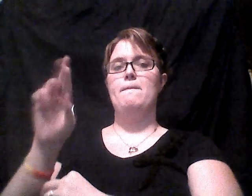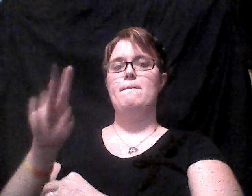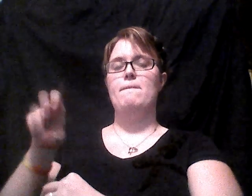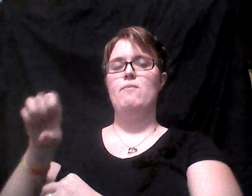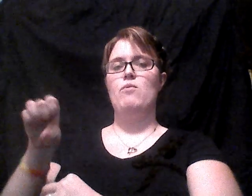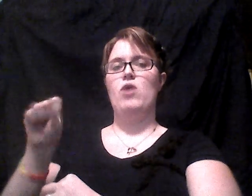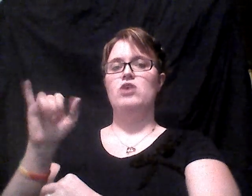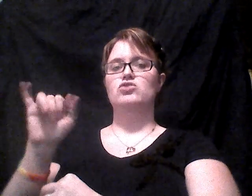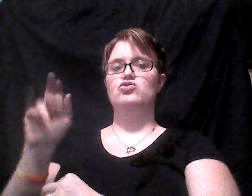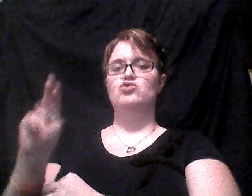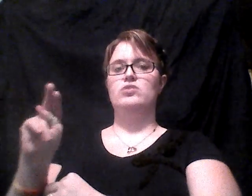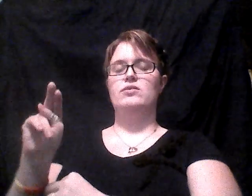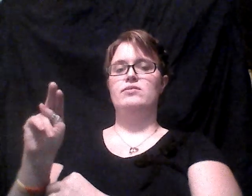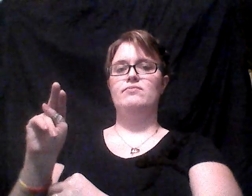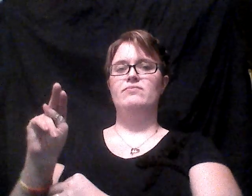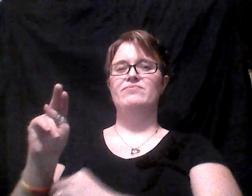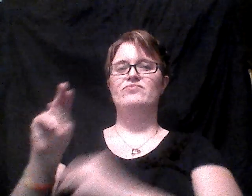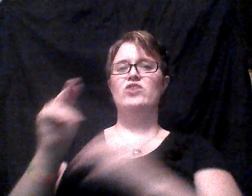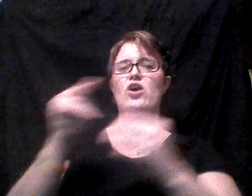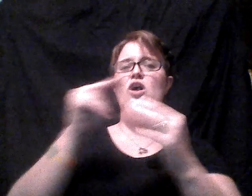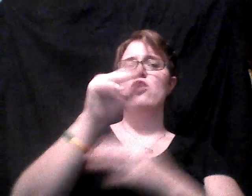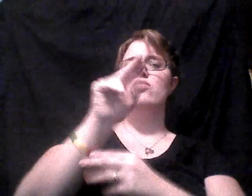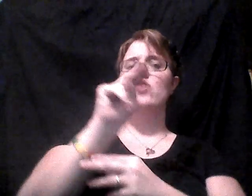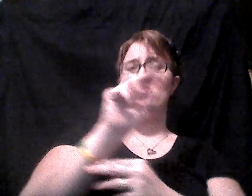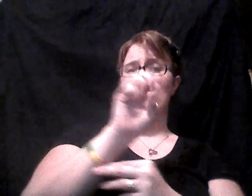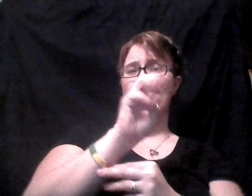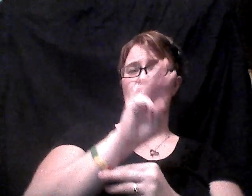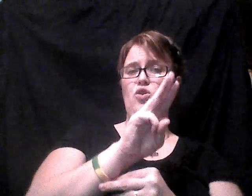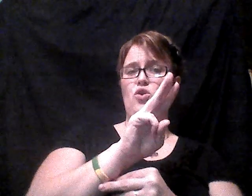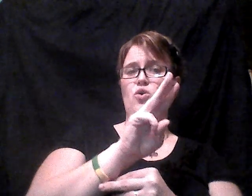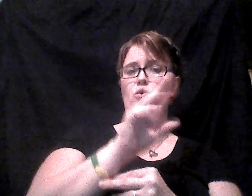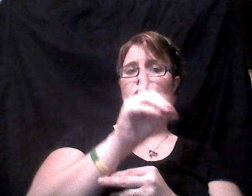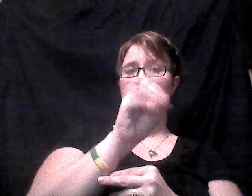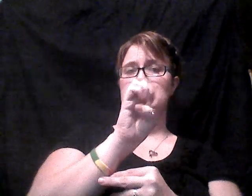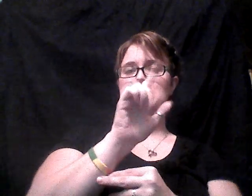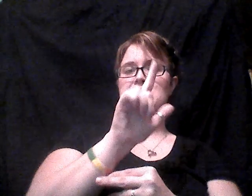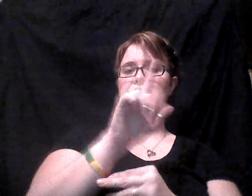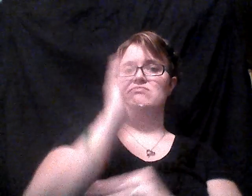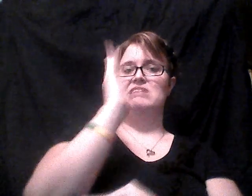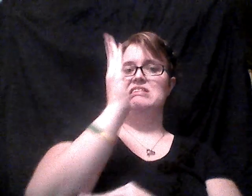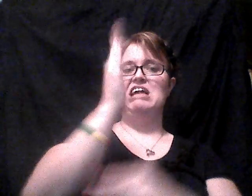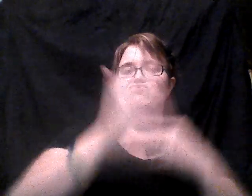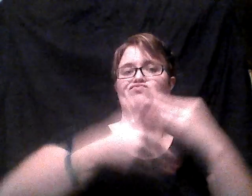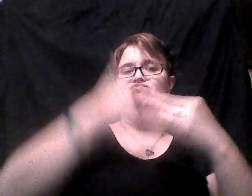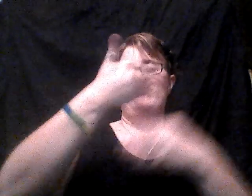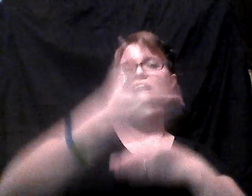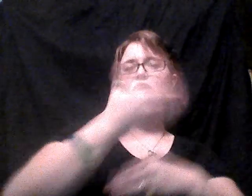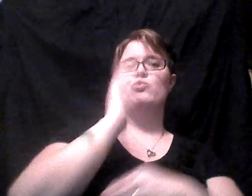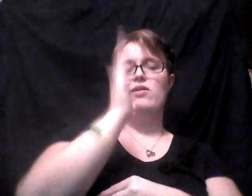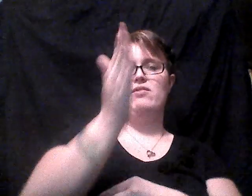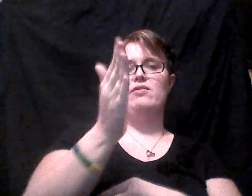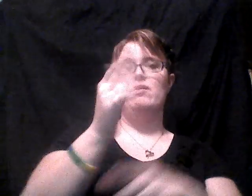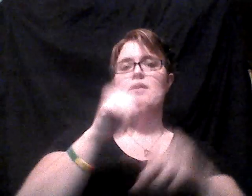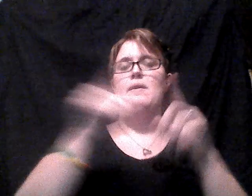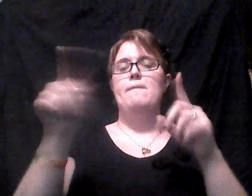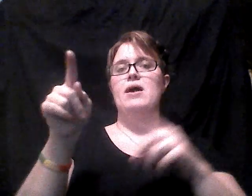we really are going to save the New Deal for next time. But the 1920s, as I was explaining before in the previous lecture, is a decade of